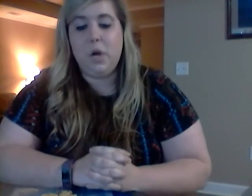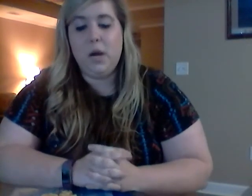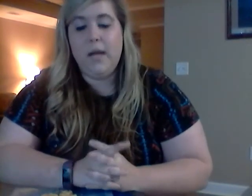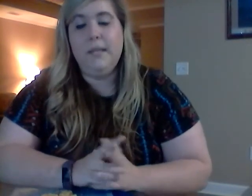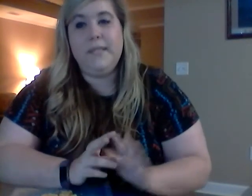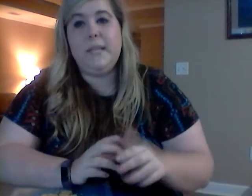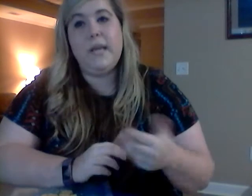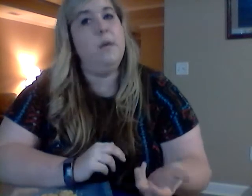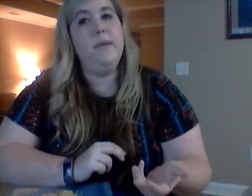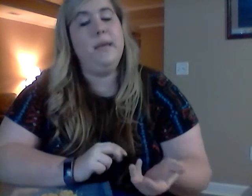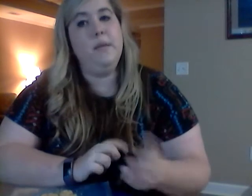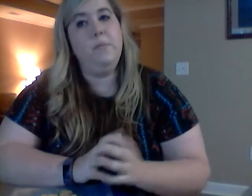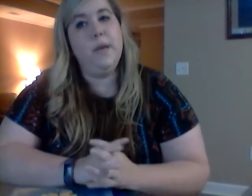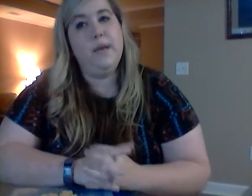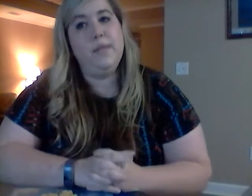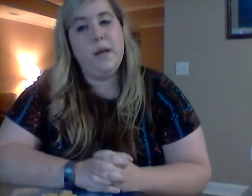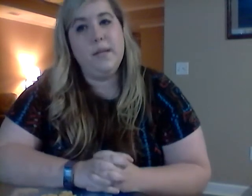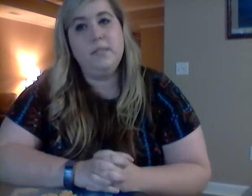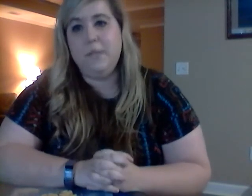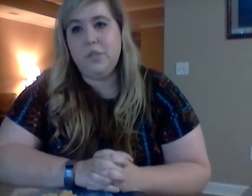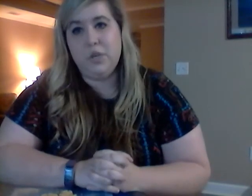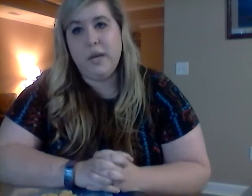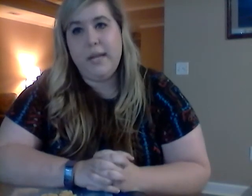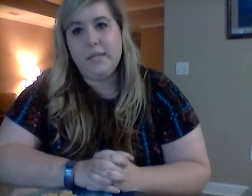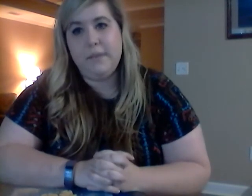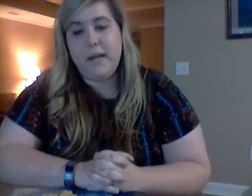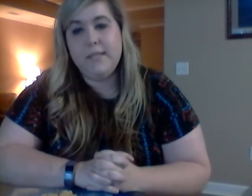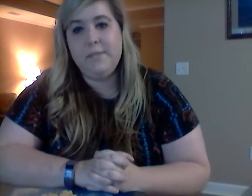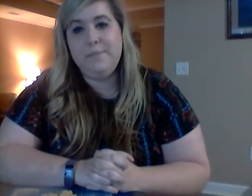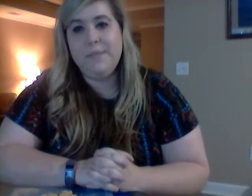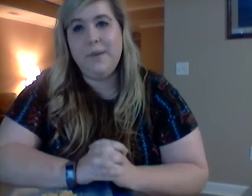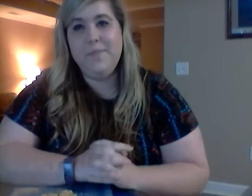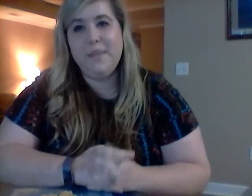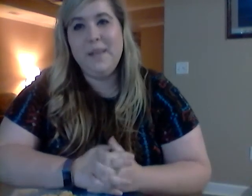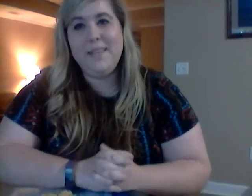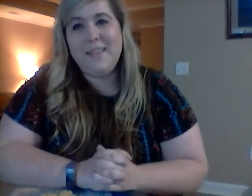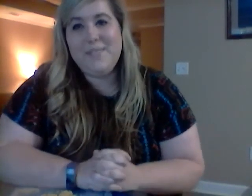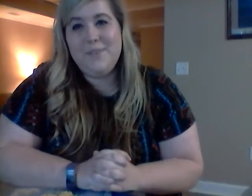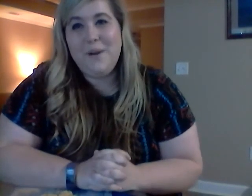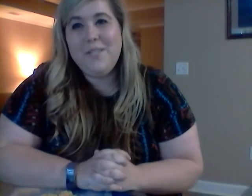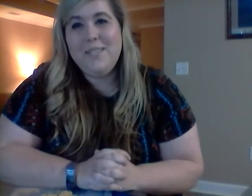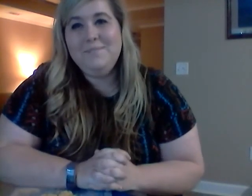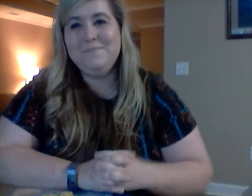start unless they come in with a speech generating device. So thanks for watching.